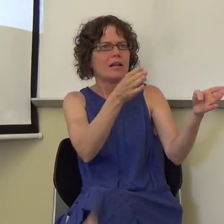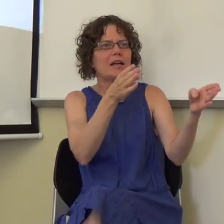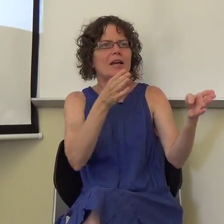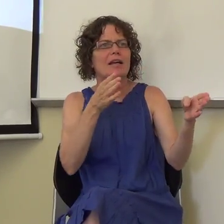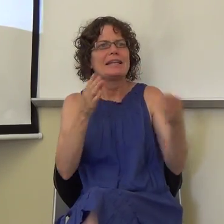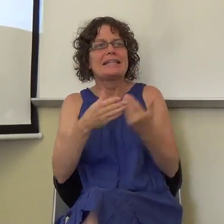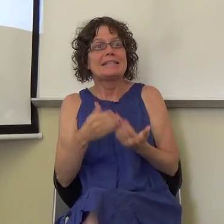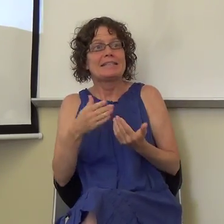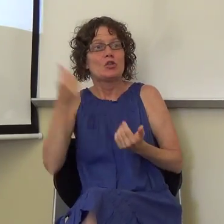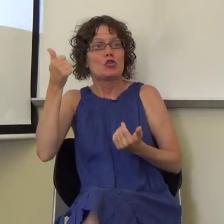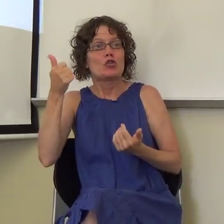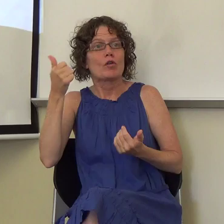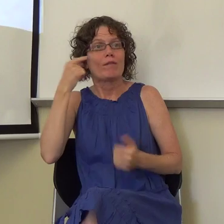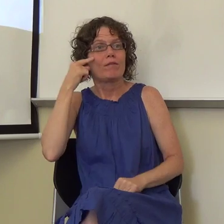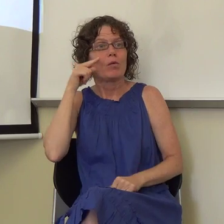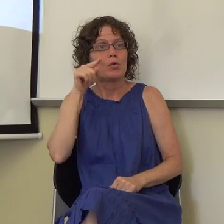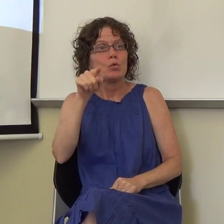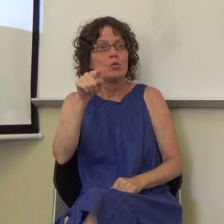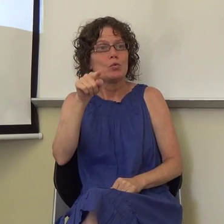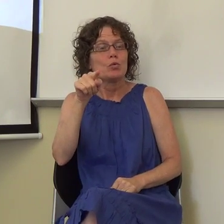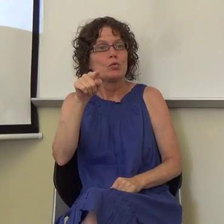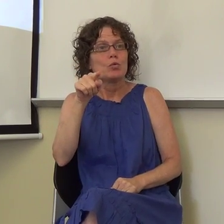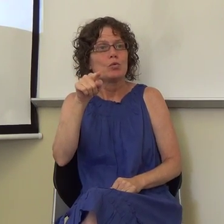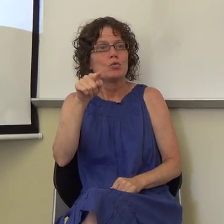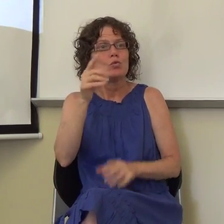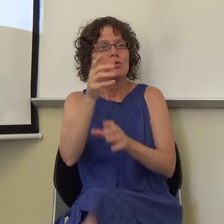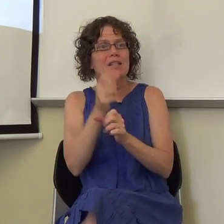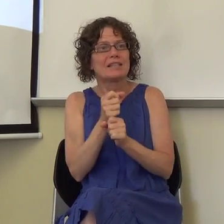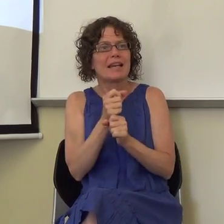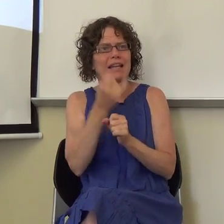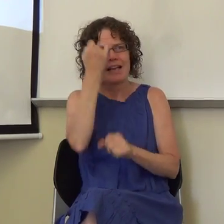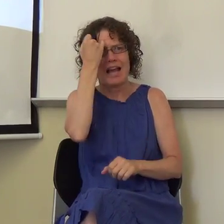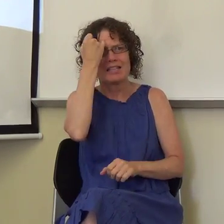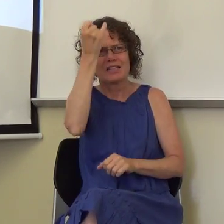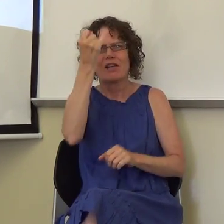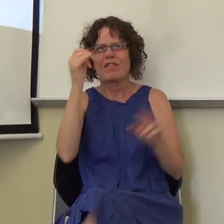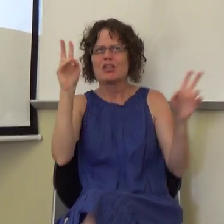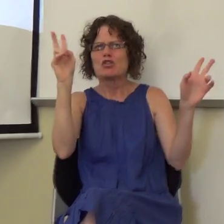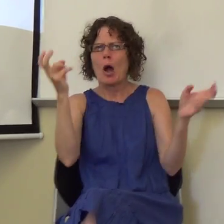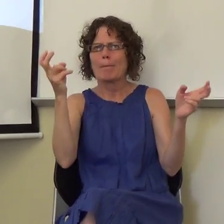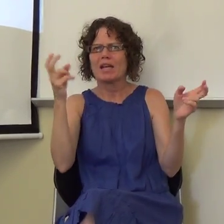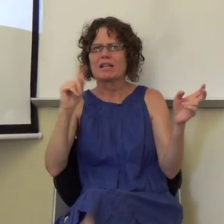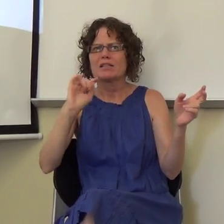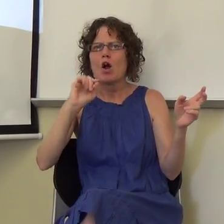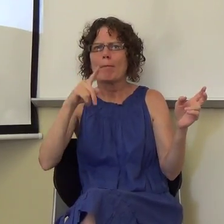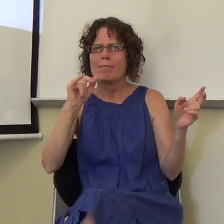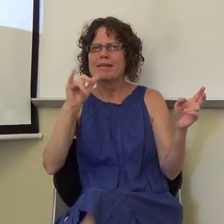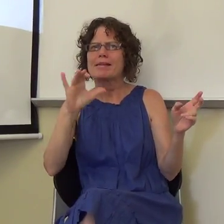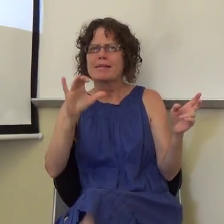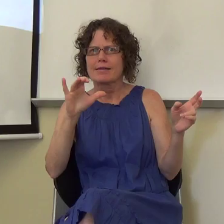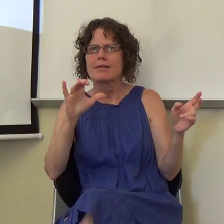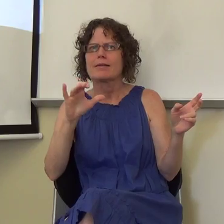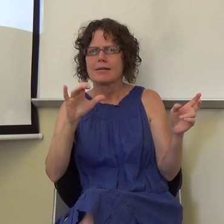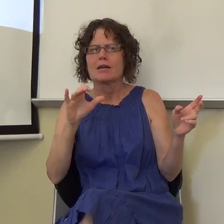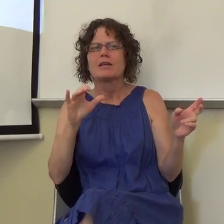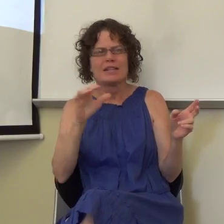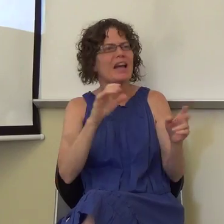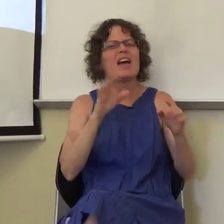to get an idea of what the topic is. Okay, it's easier for you to get the idea of what's going on,